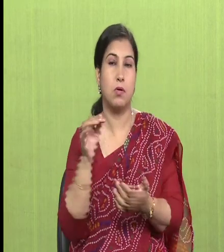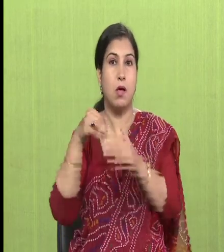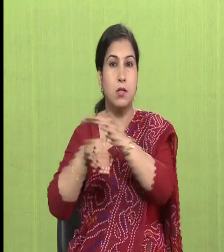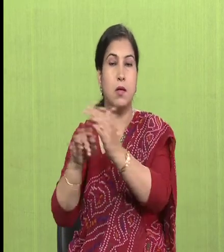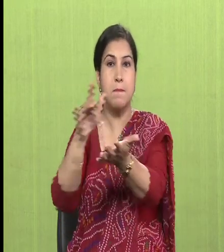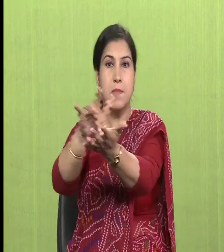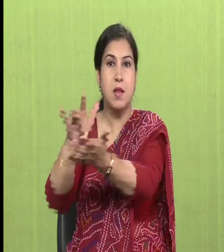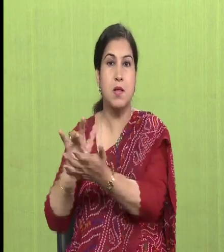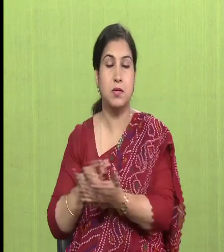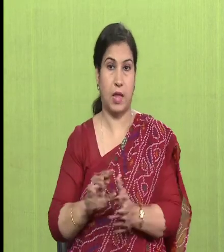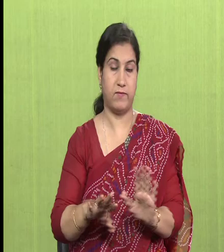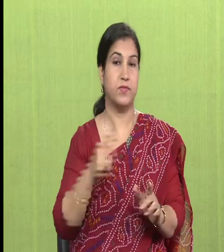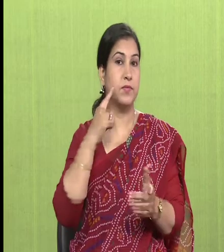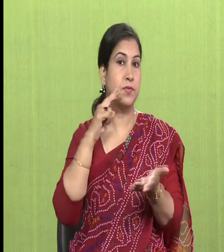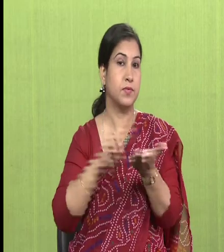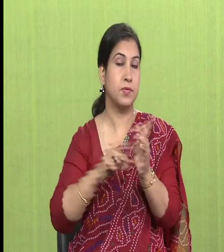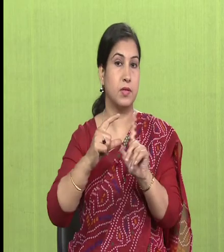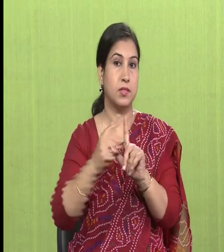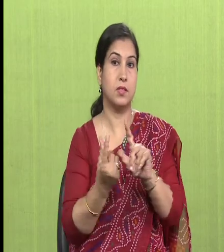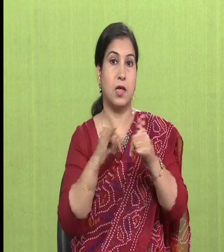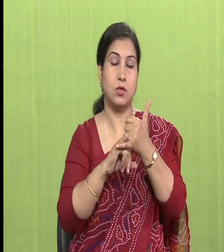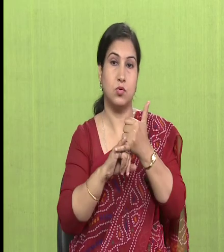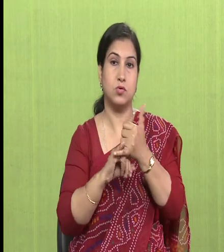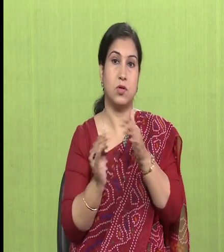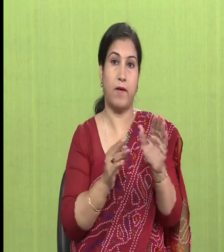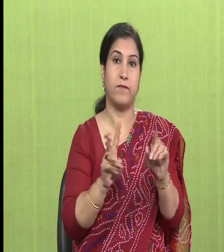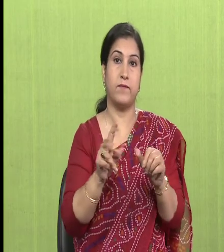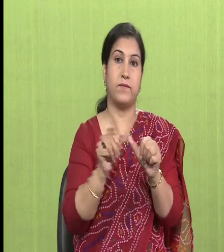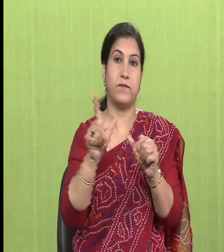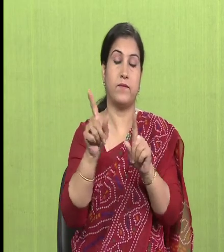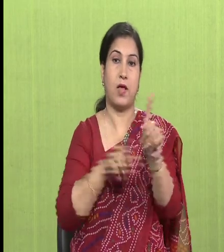civilization that were excavated by archaeologists.